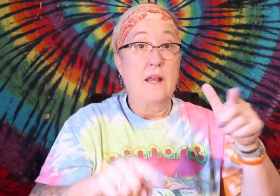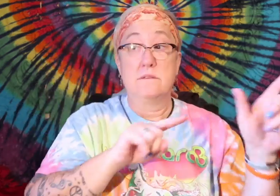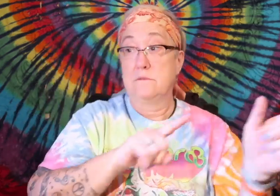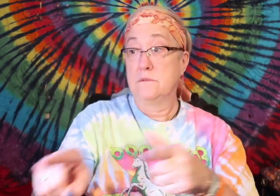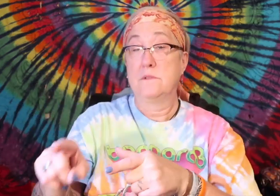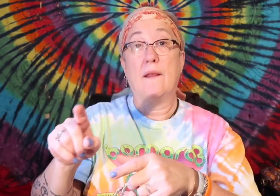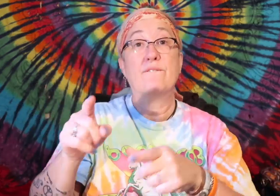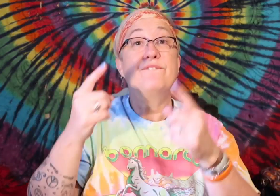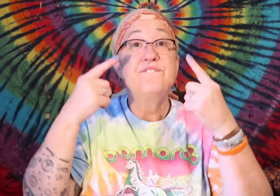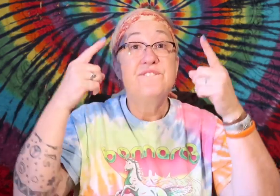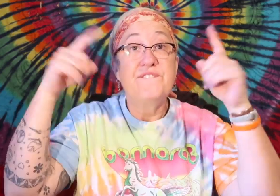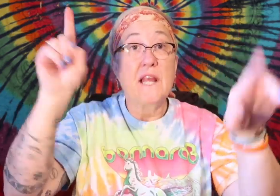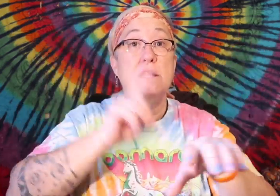Then,